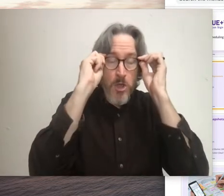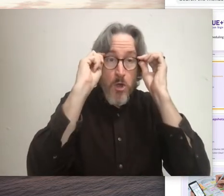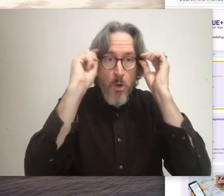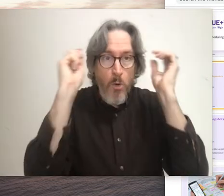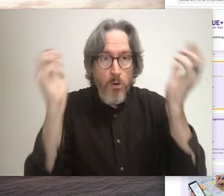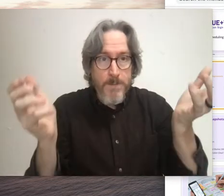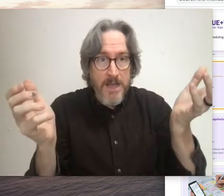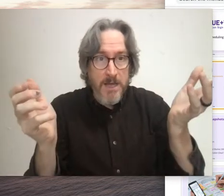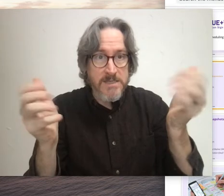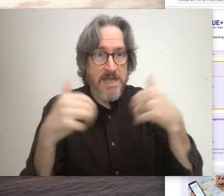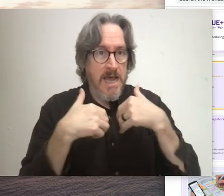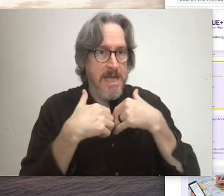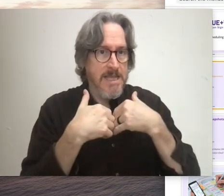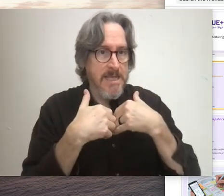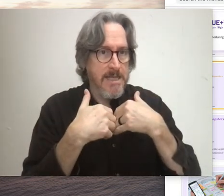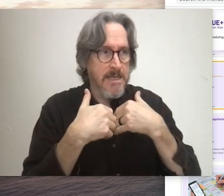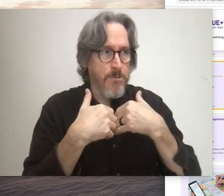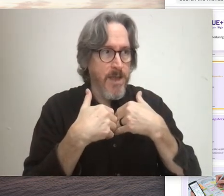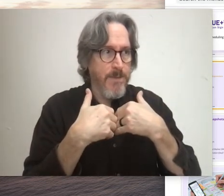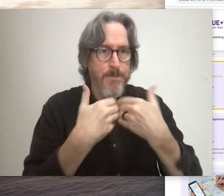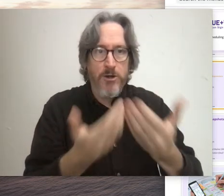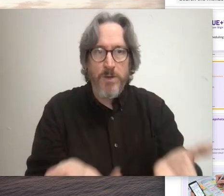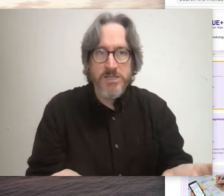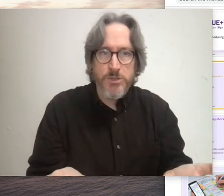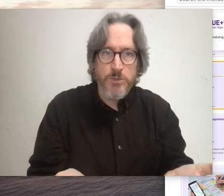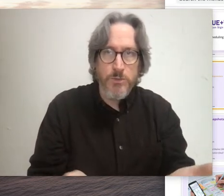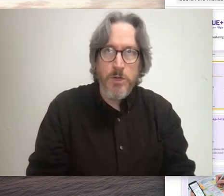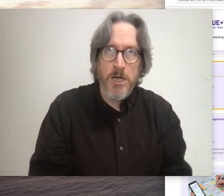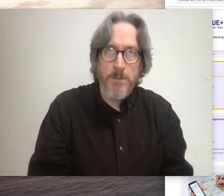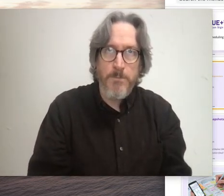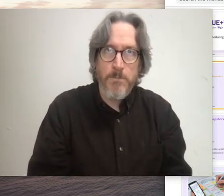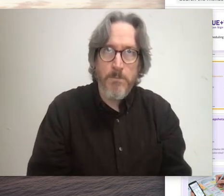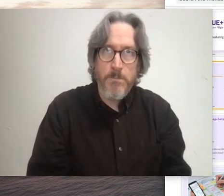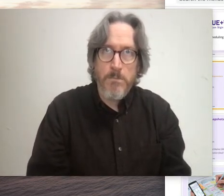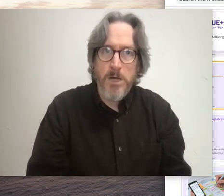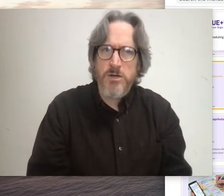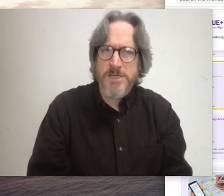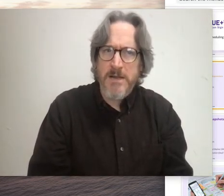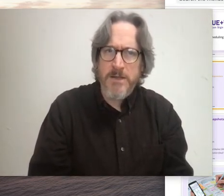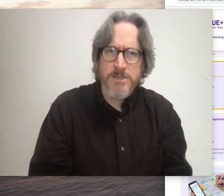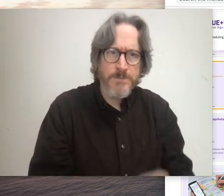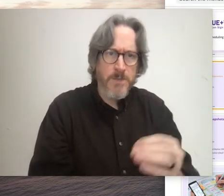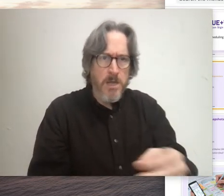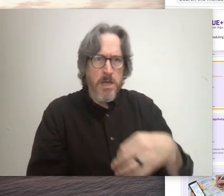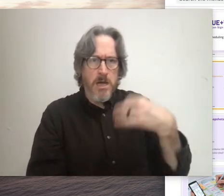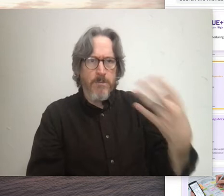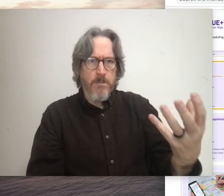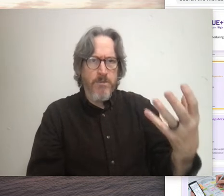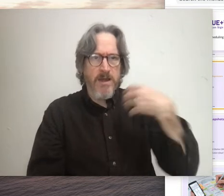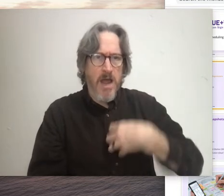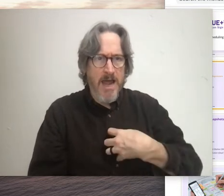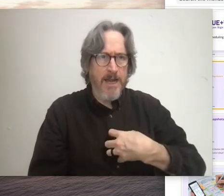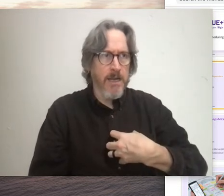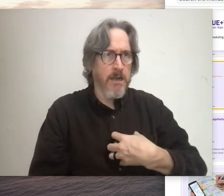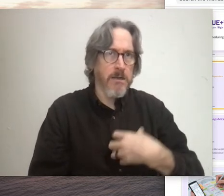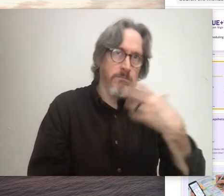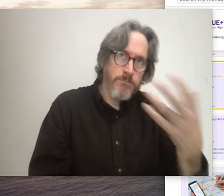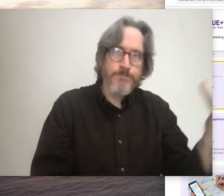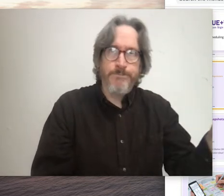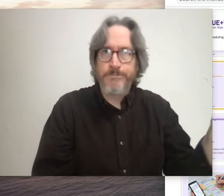differently or because I think there may be better ways to understand things that I,